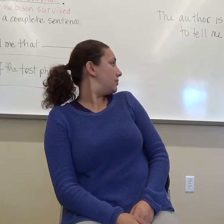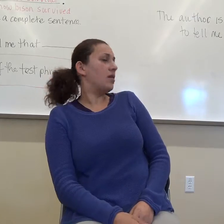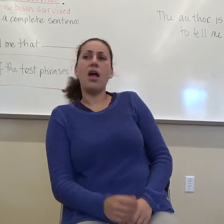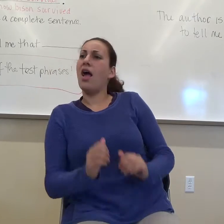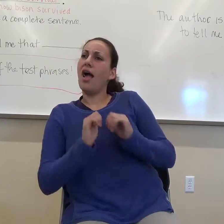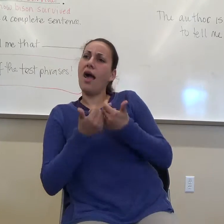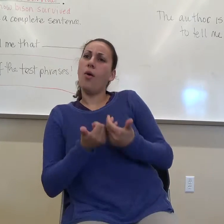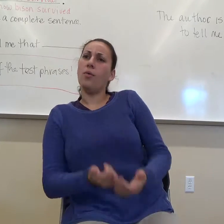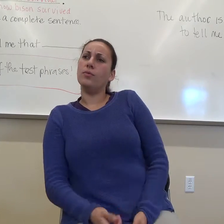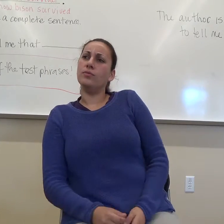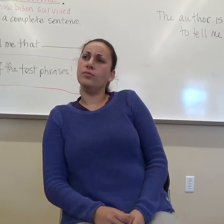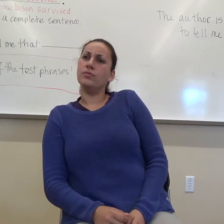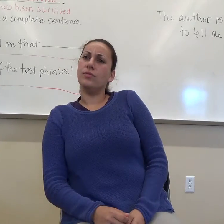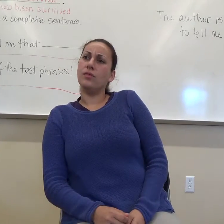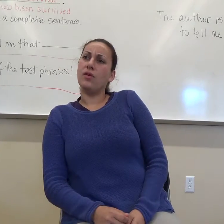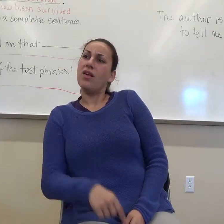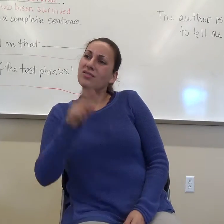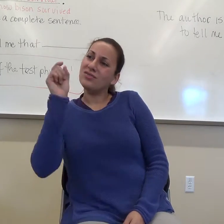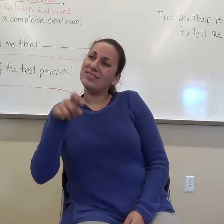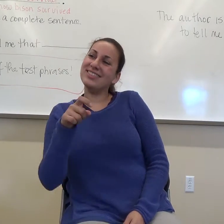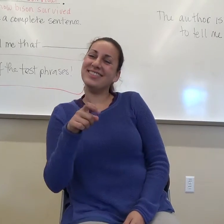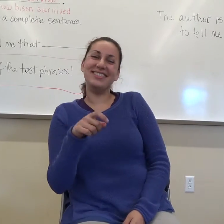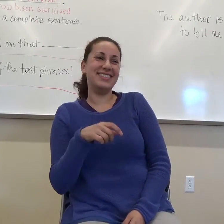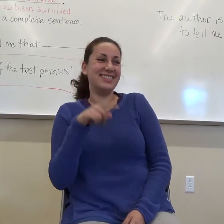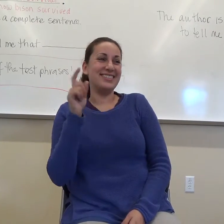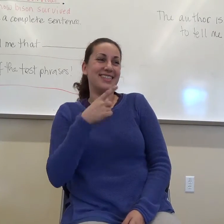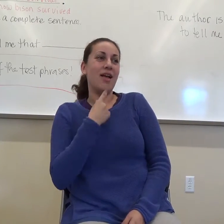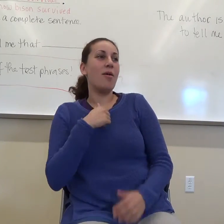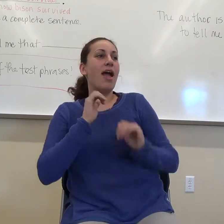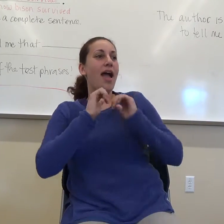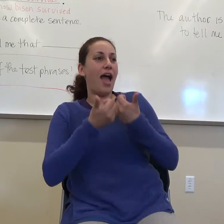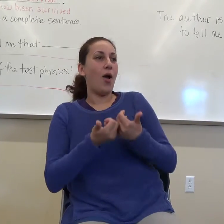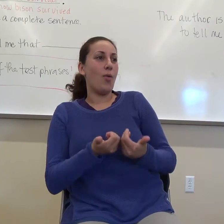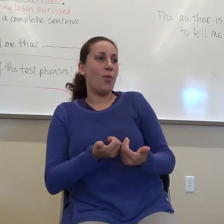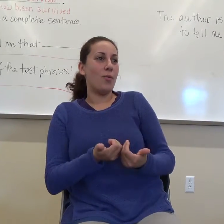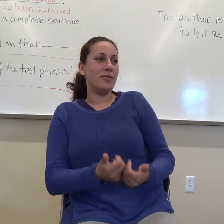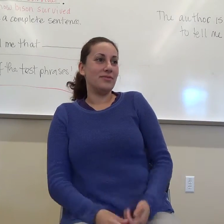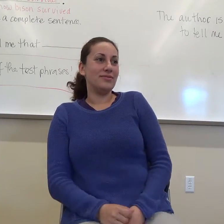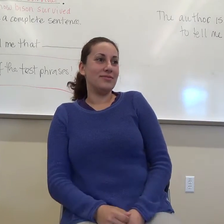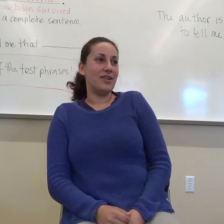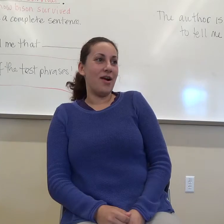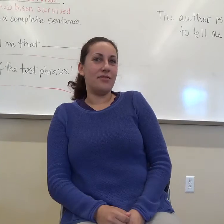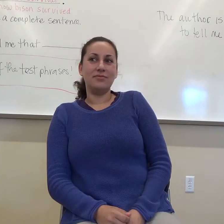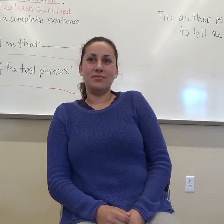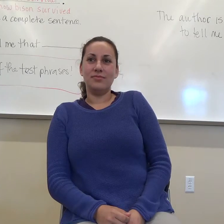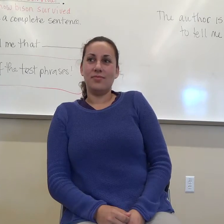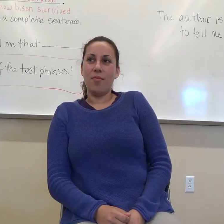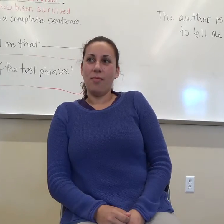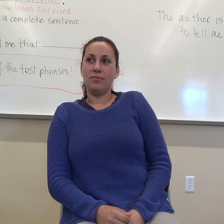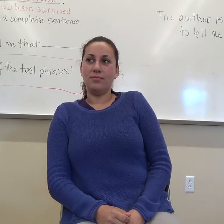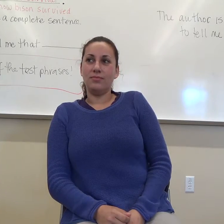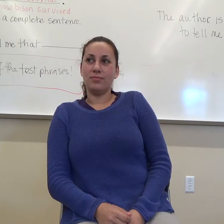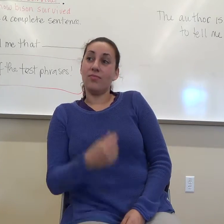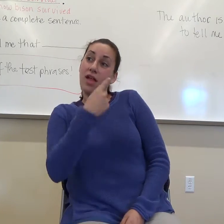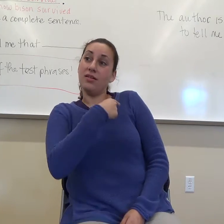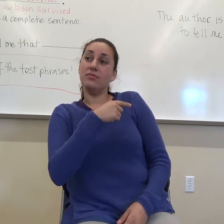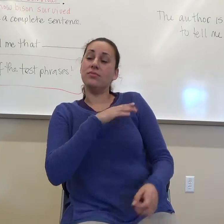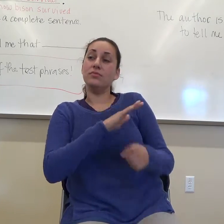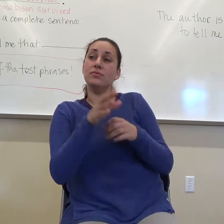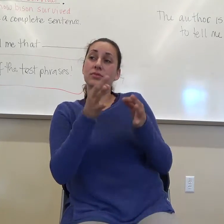that's what you need to tell me, okay? You need to tell me how. This isn't enough. It comes out to be a complete sentence, but it isn't quite